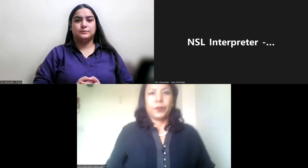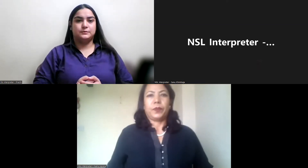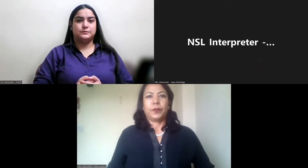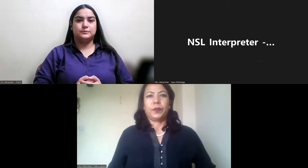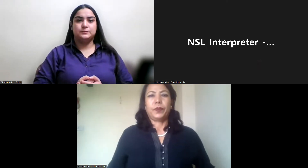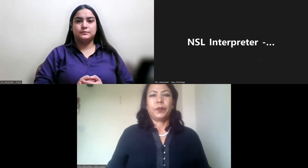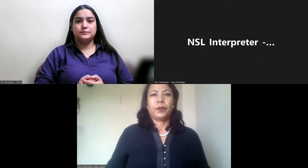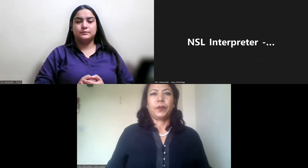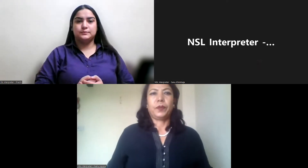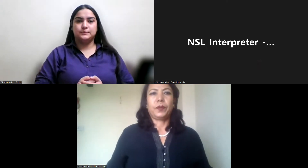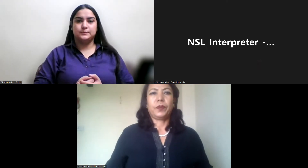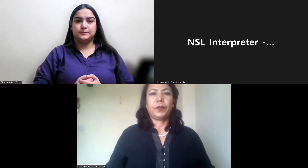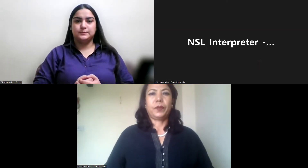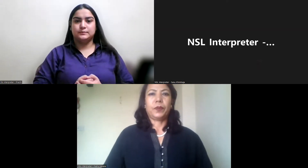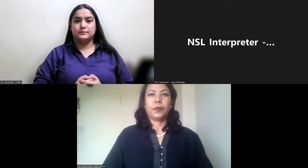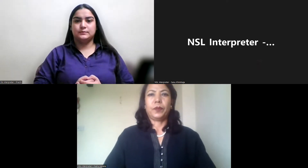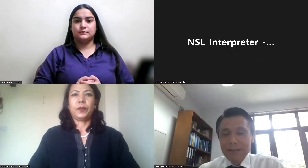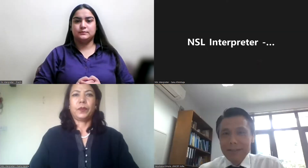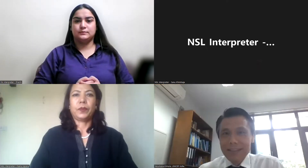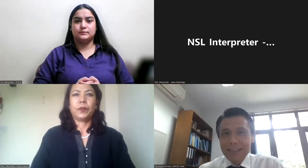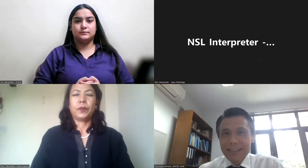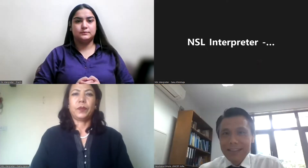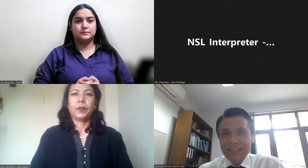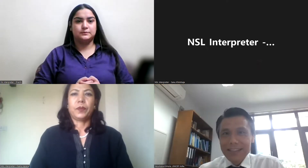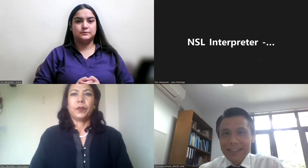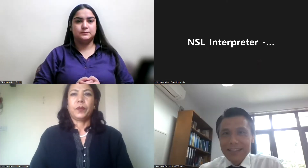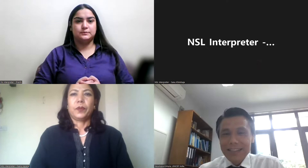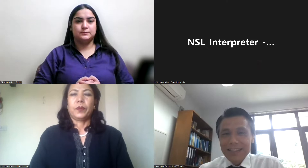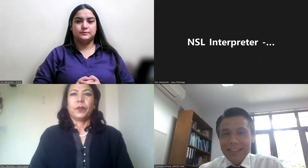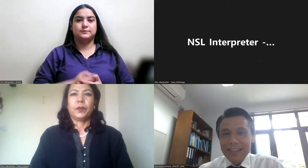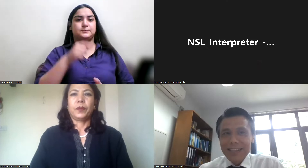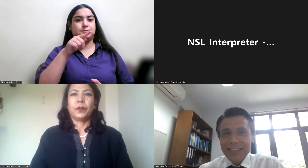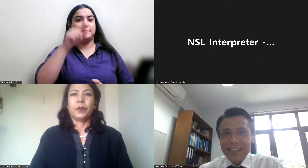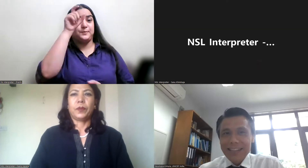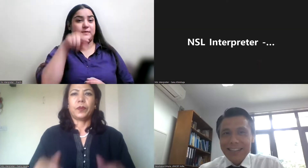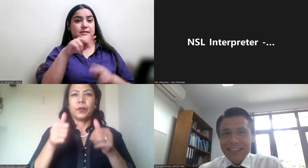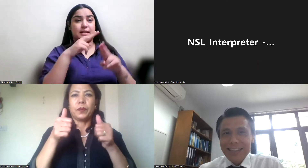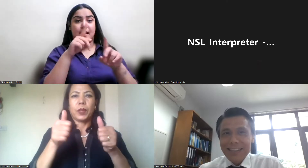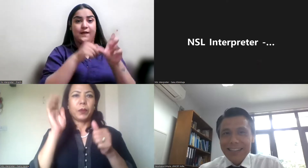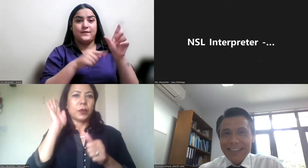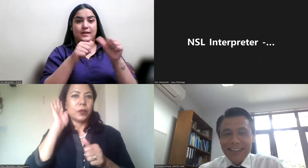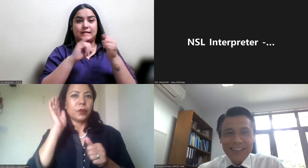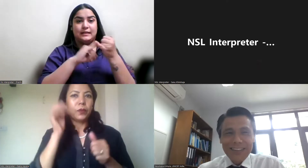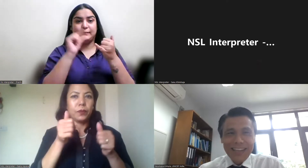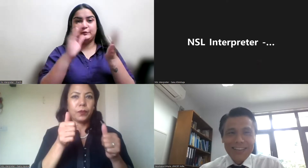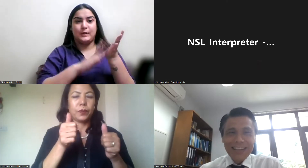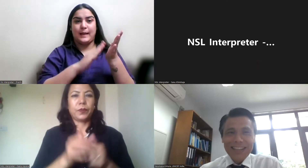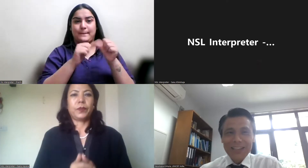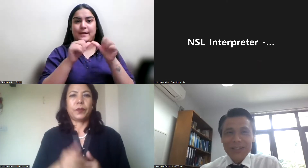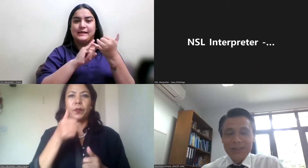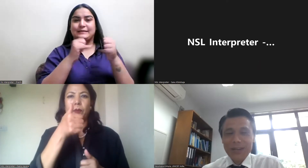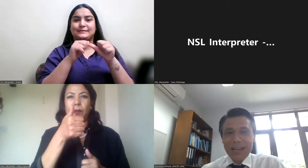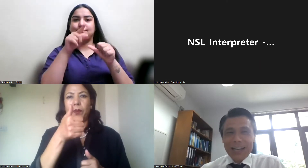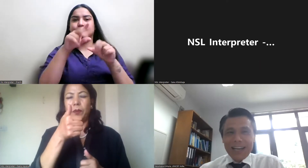I guess she's not here yet. Can you hear me well? Yes, hi, Yasumusa. Yes, can hear you very well. Okay, great.